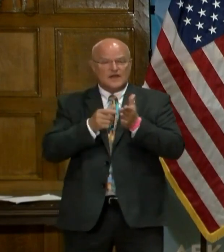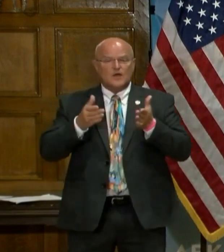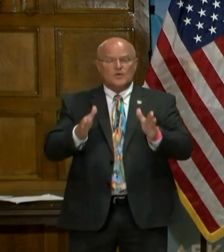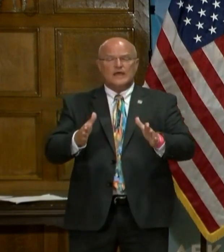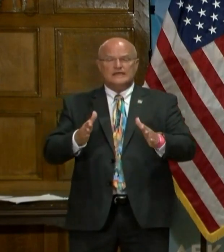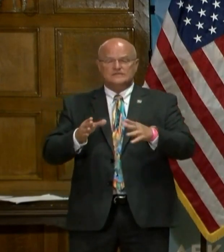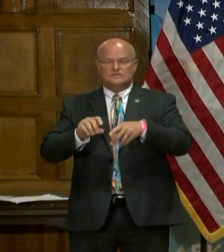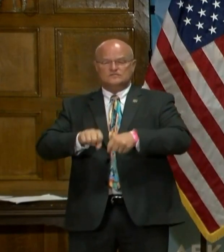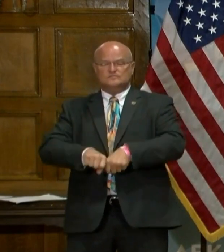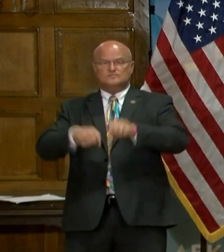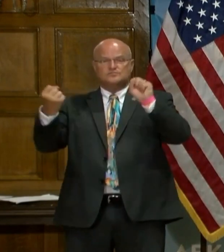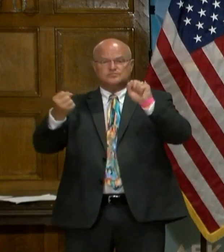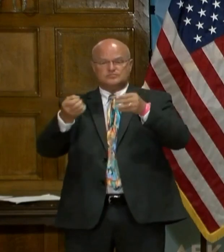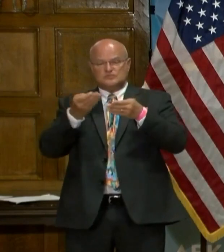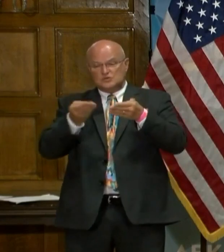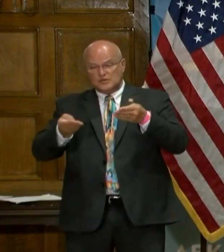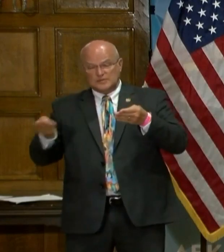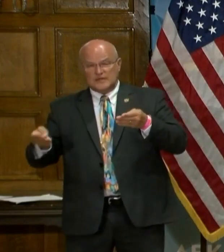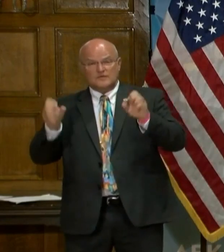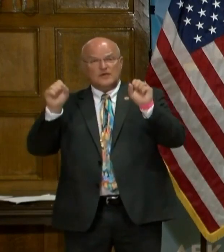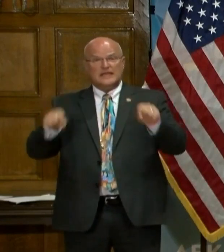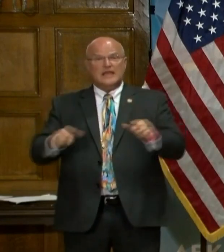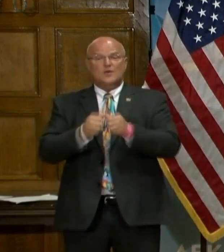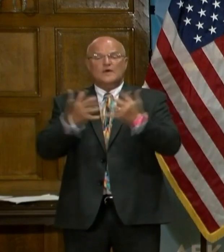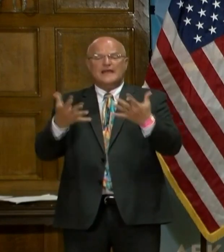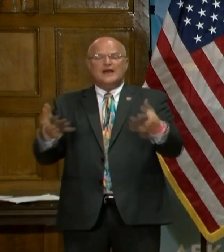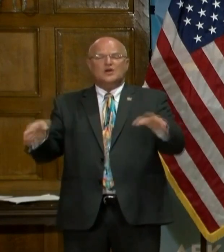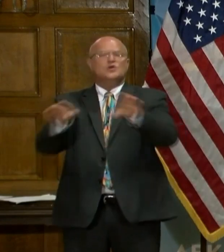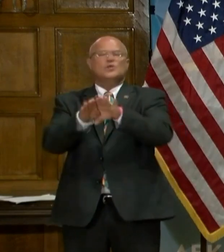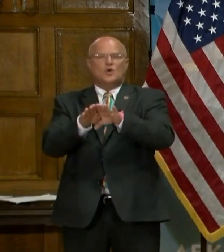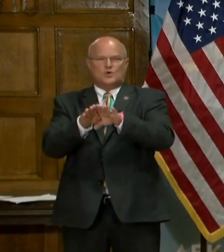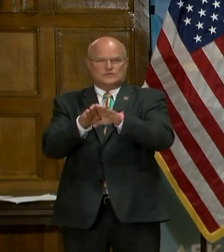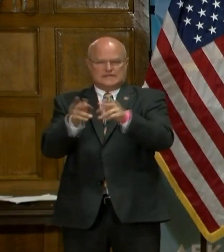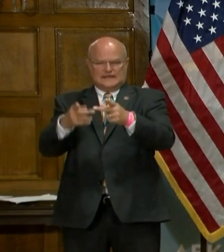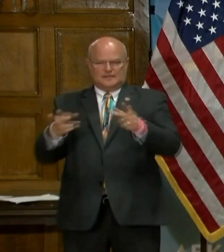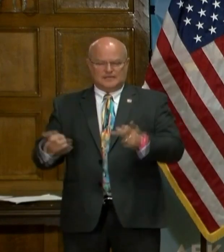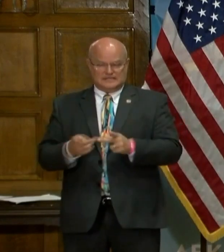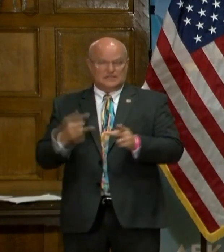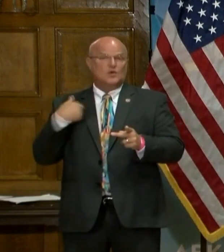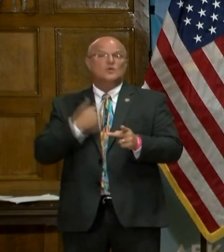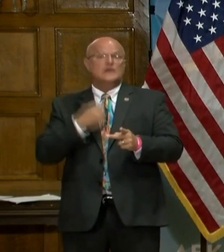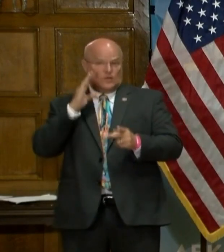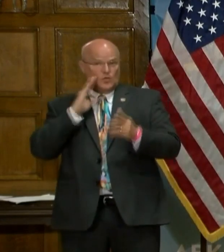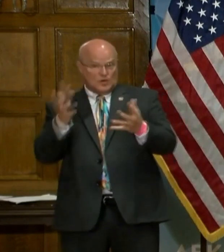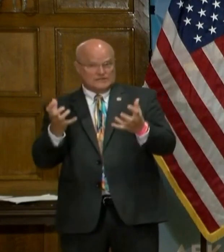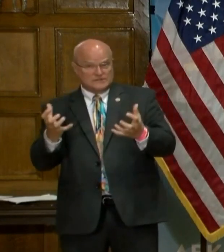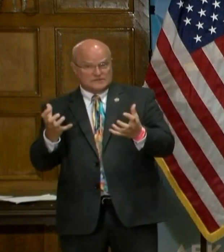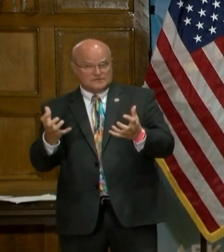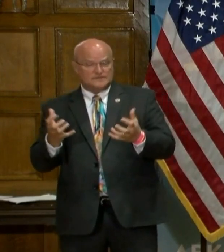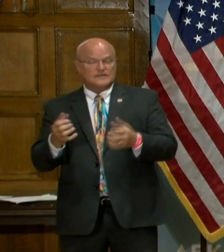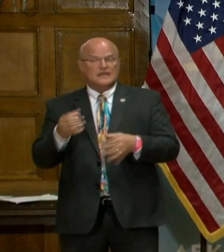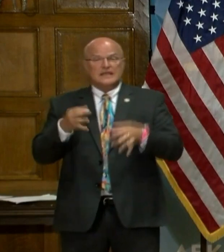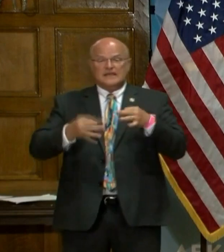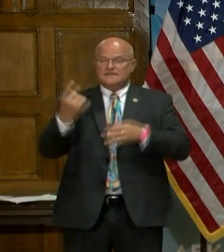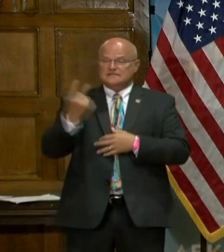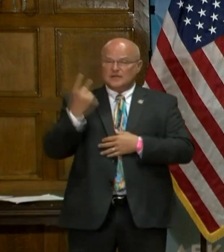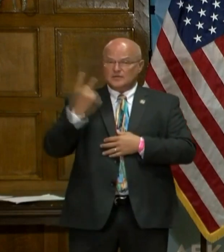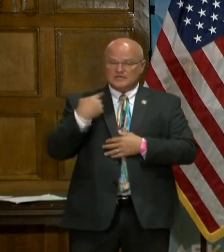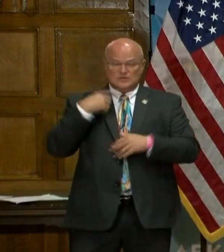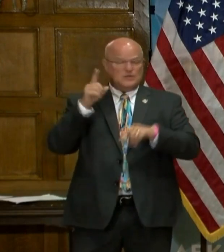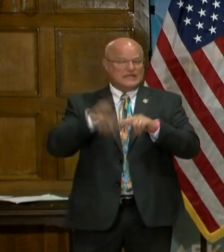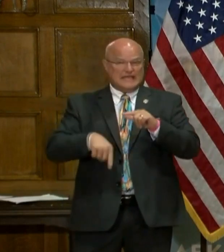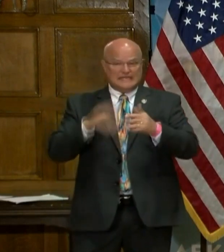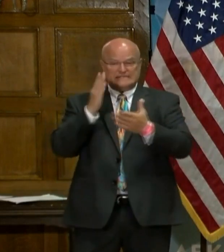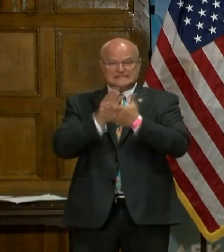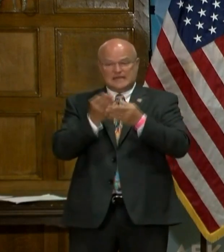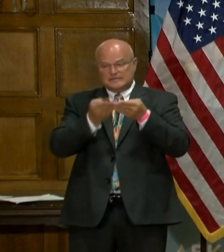to interrupt transmission. If we can do that without closing the facility down, we'll do that, of course. If for some reason we can't